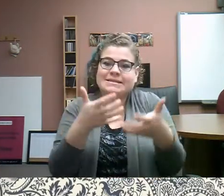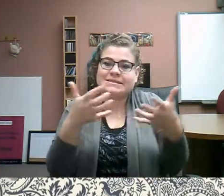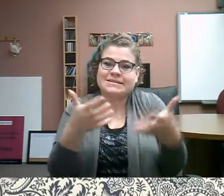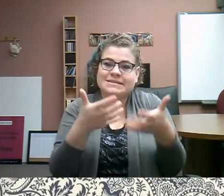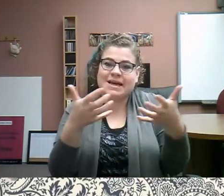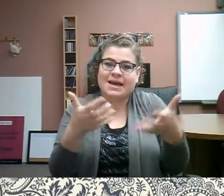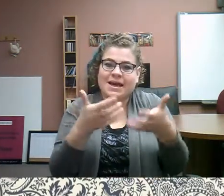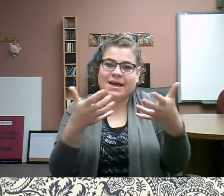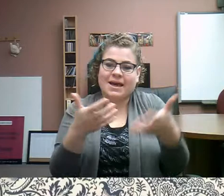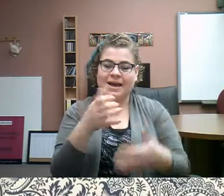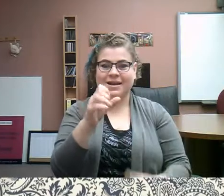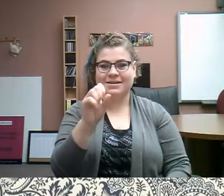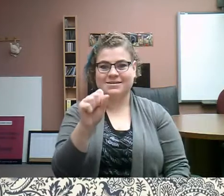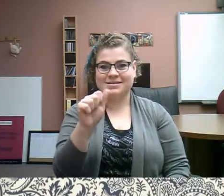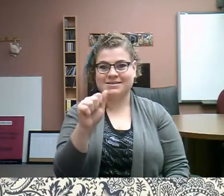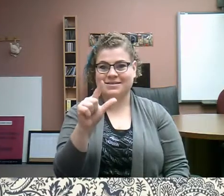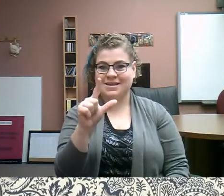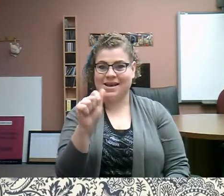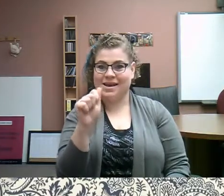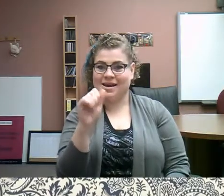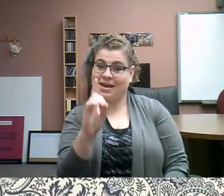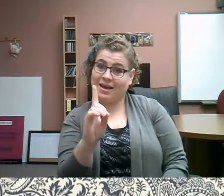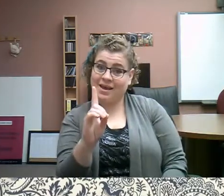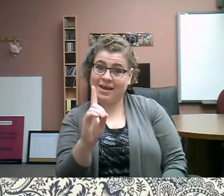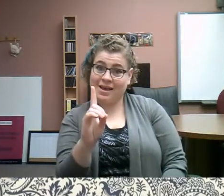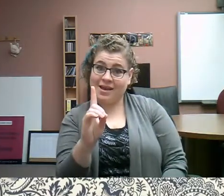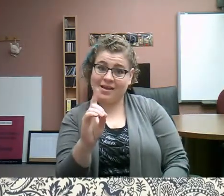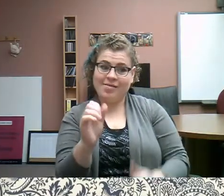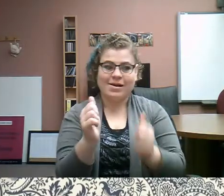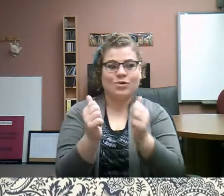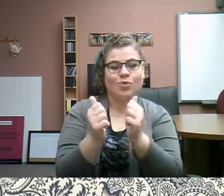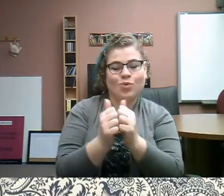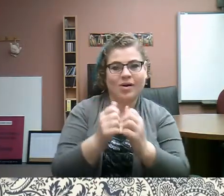Maybe the same as me, you'd prefer some salad.